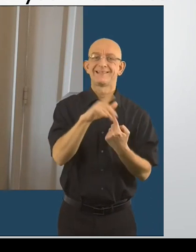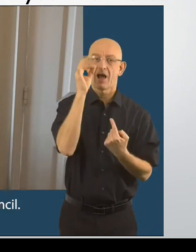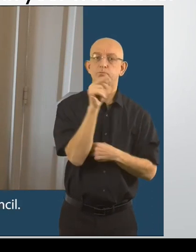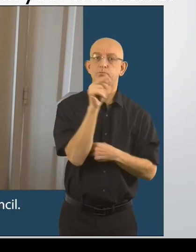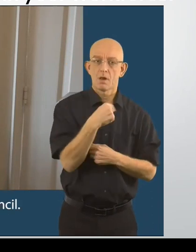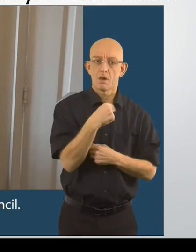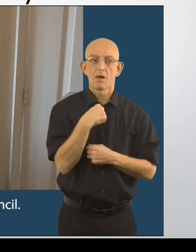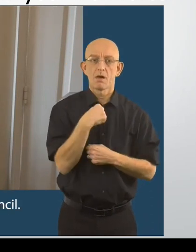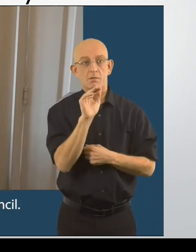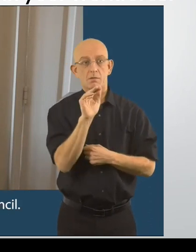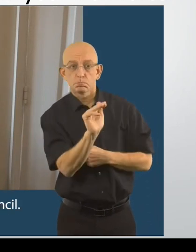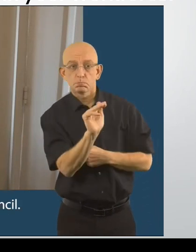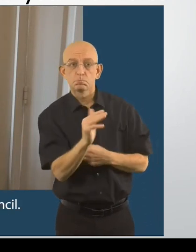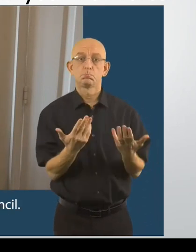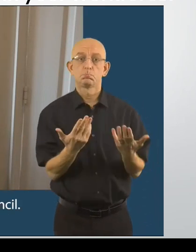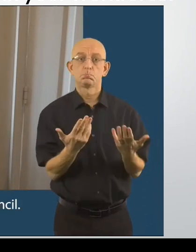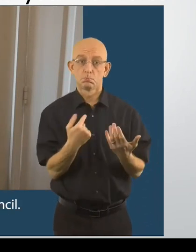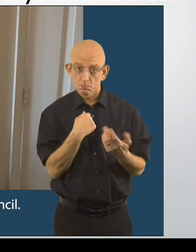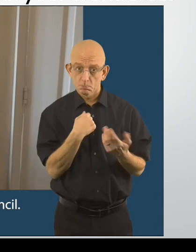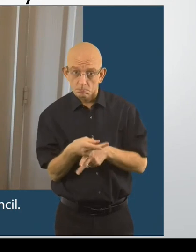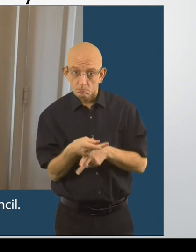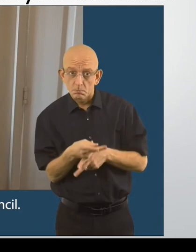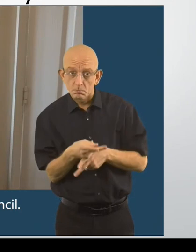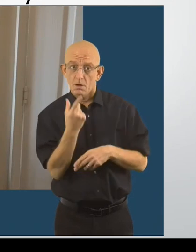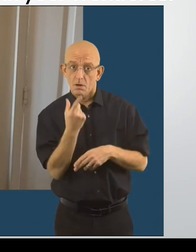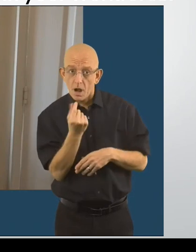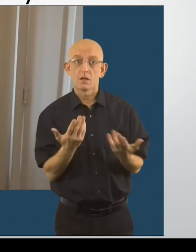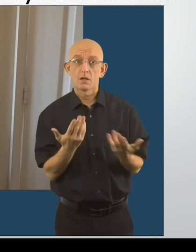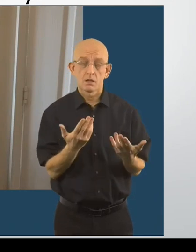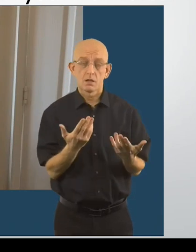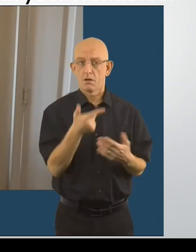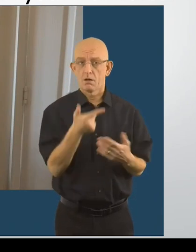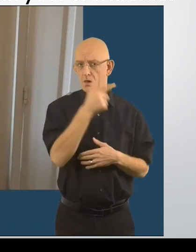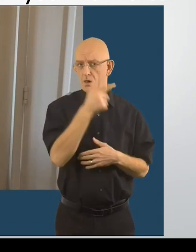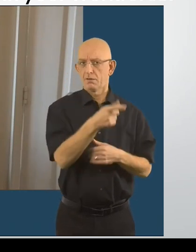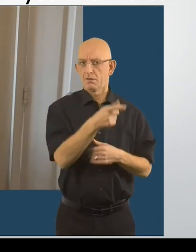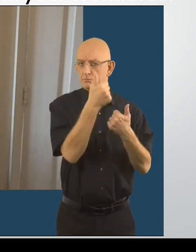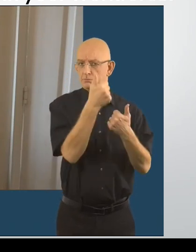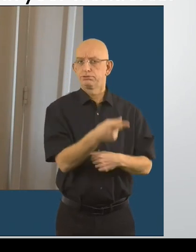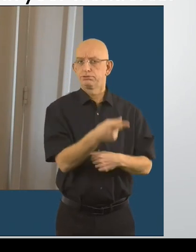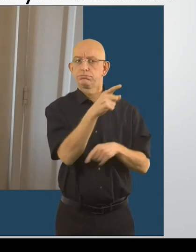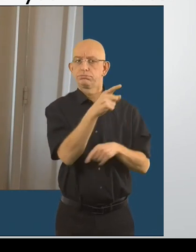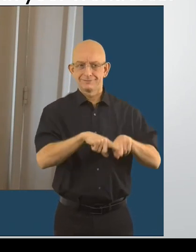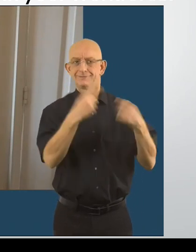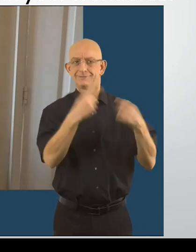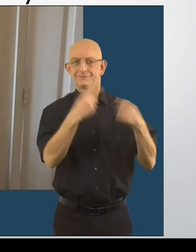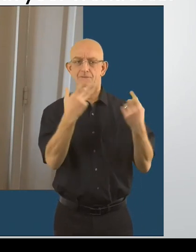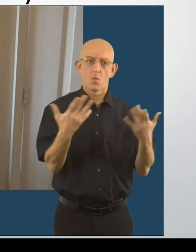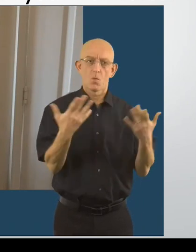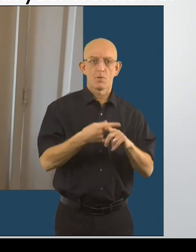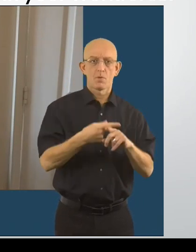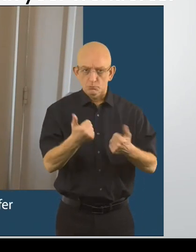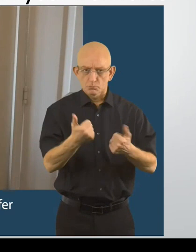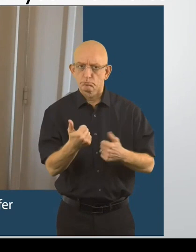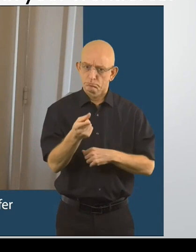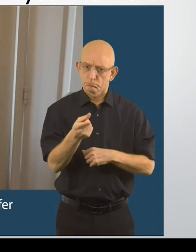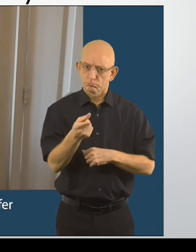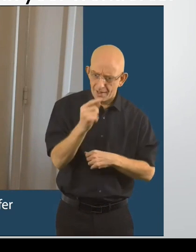something else and approached Liverpool City Council. Luckily, Liverpool City Council were quite